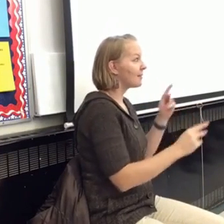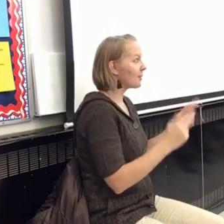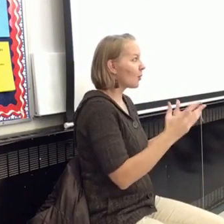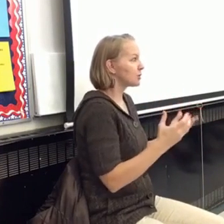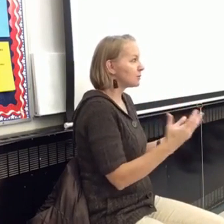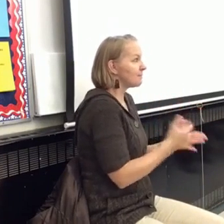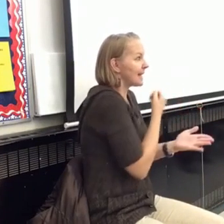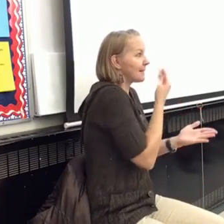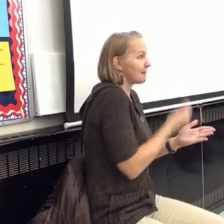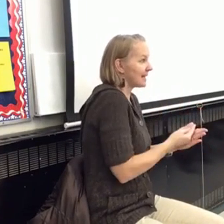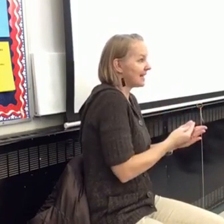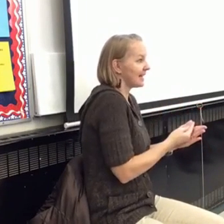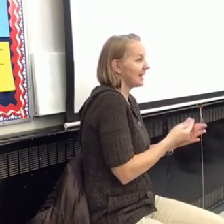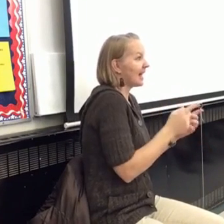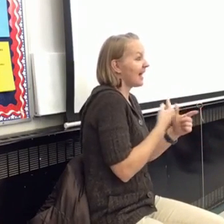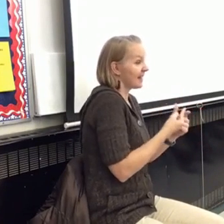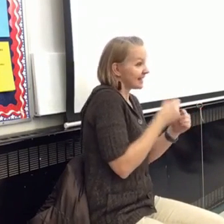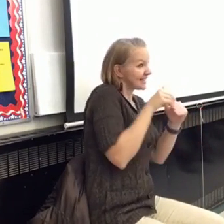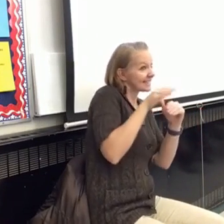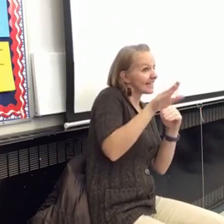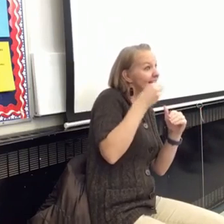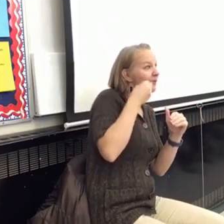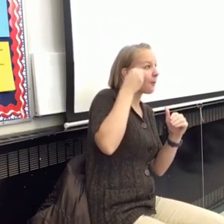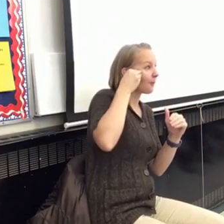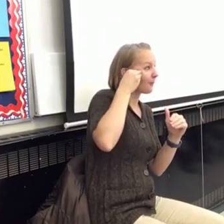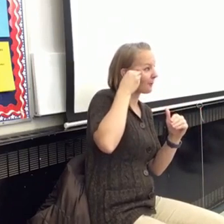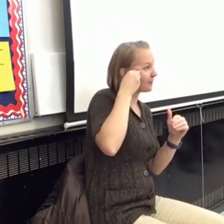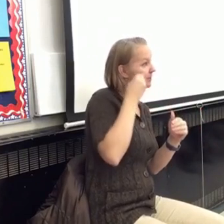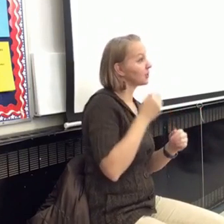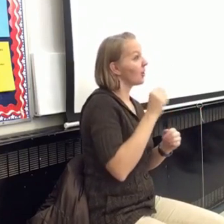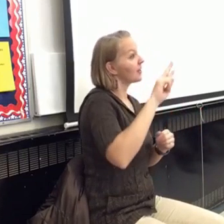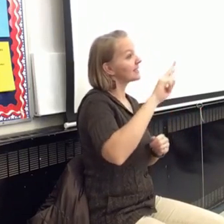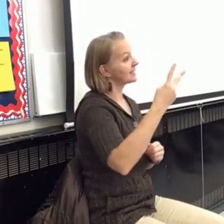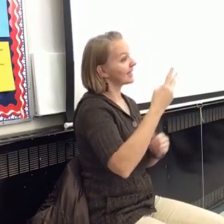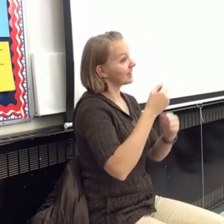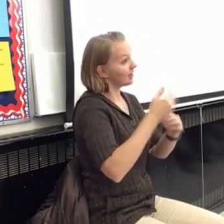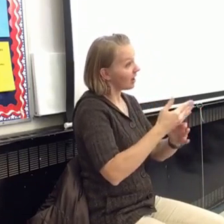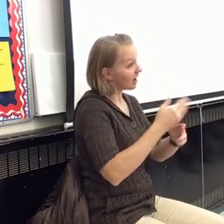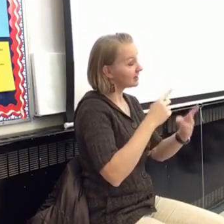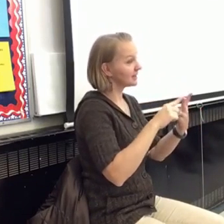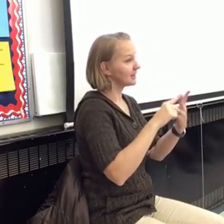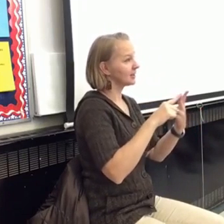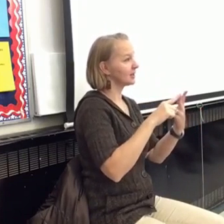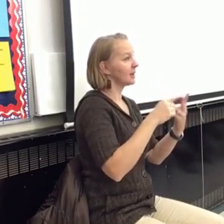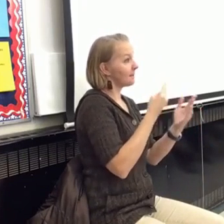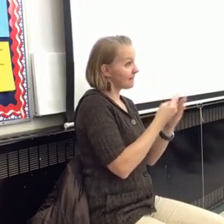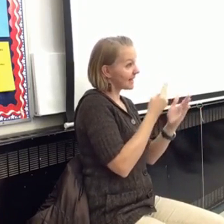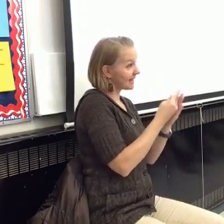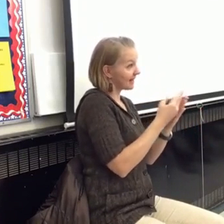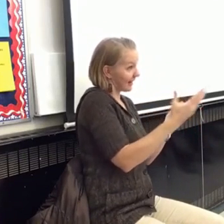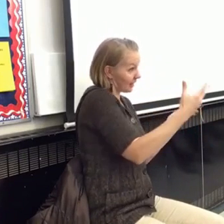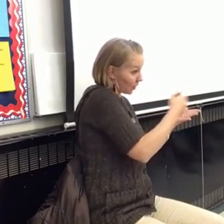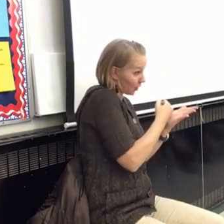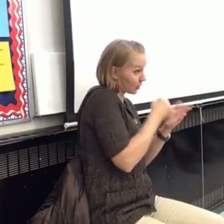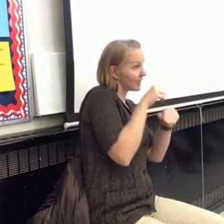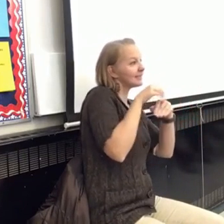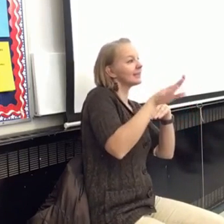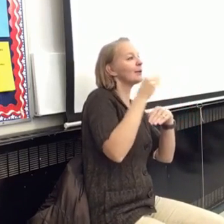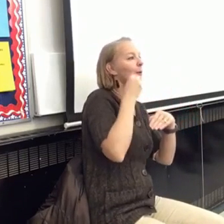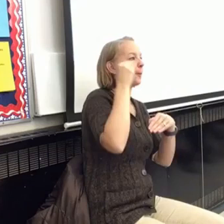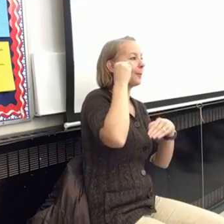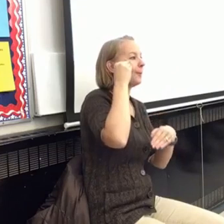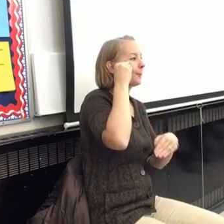make money and send back home. So the second cause is to send money